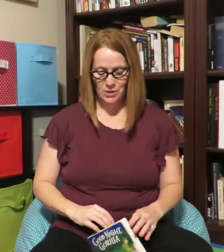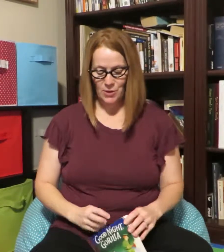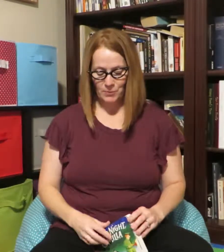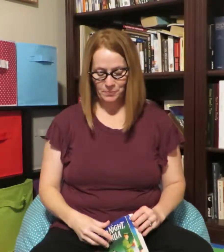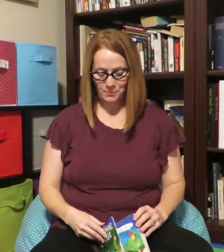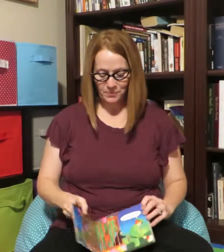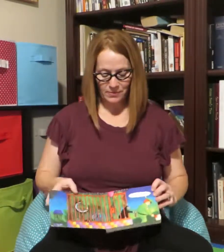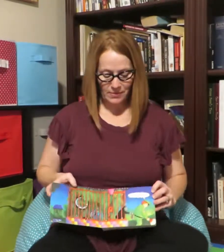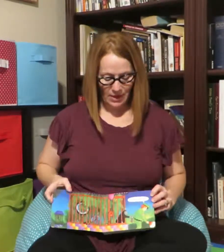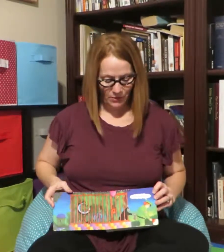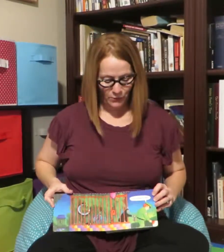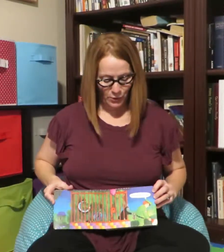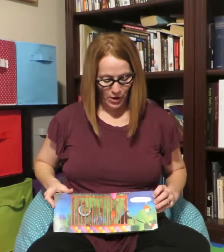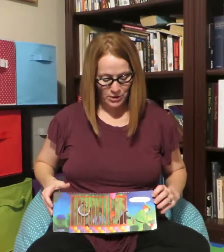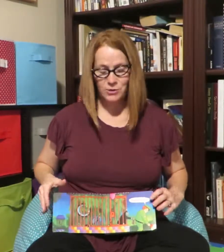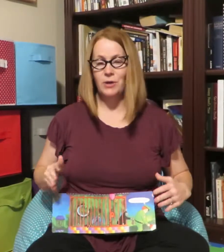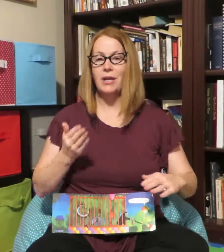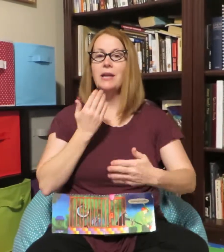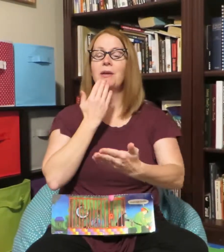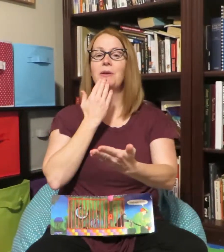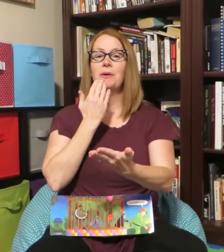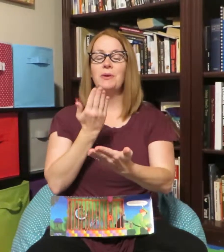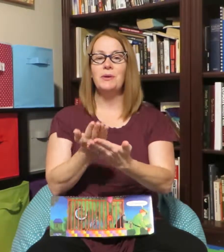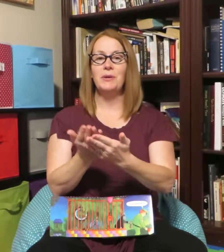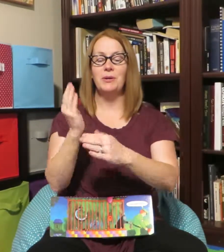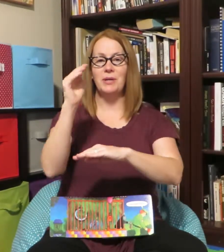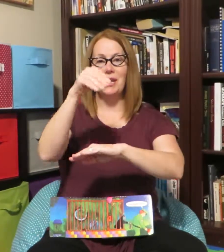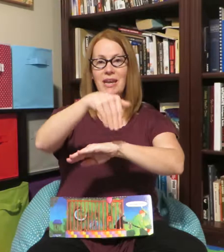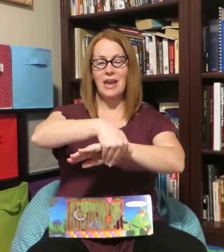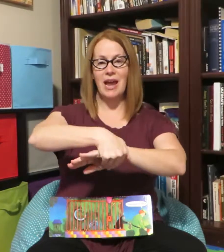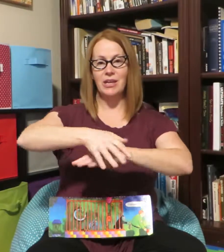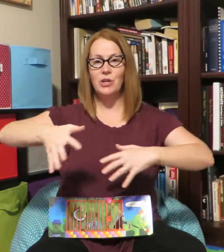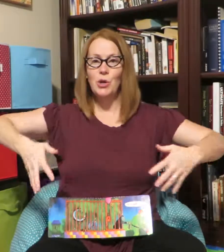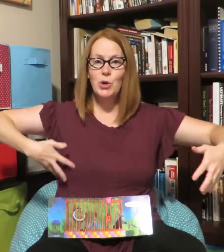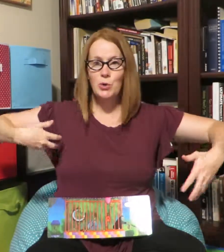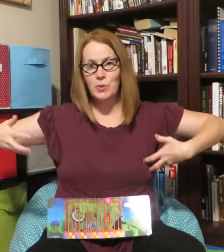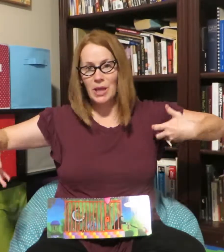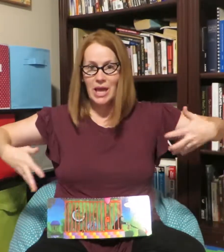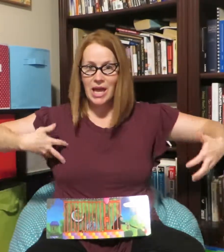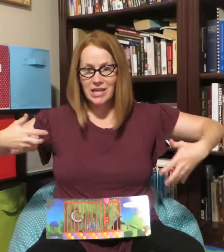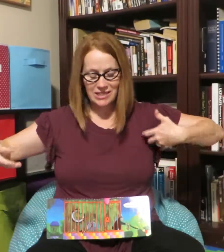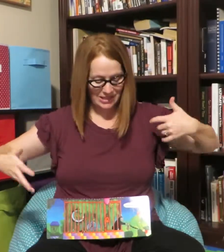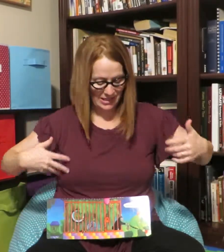So, for our story, good night, gorilla.